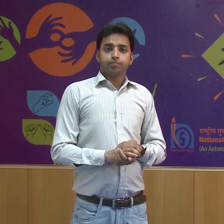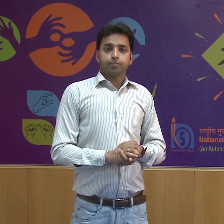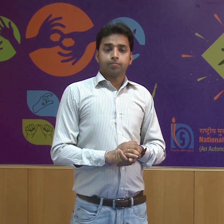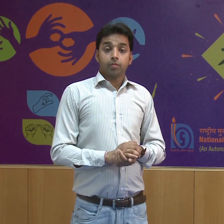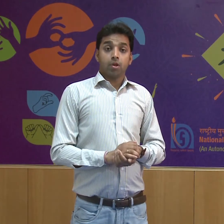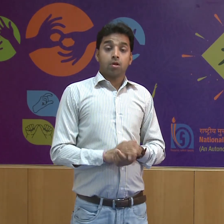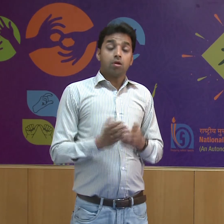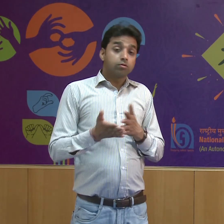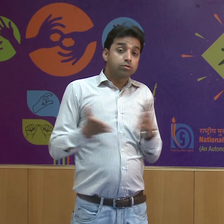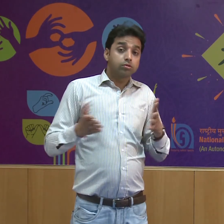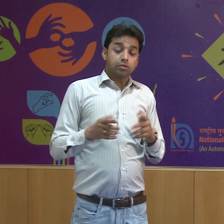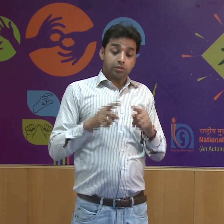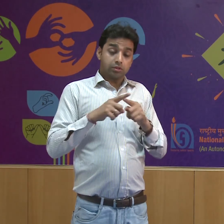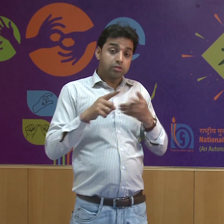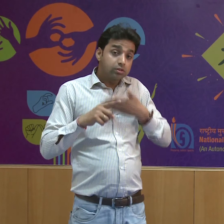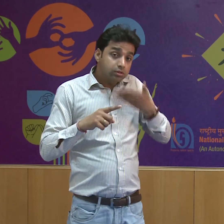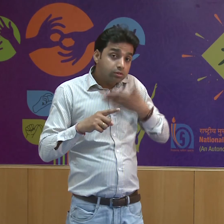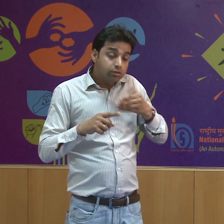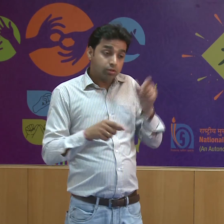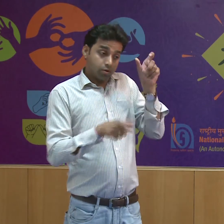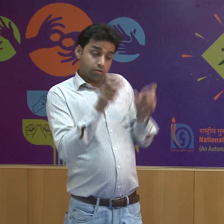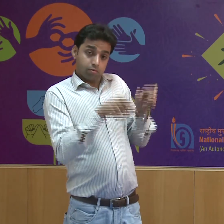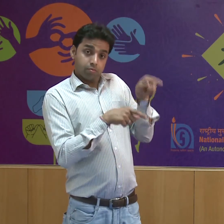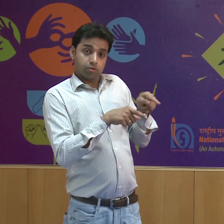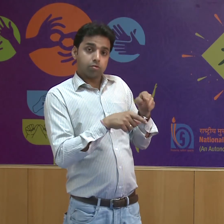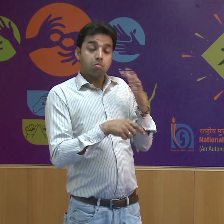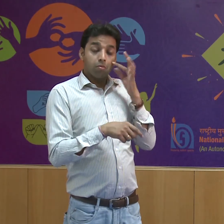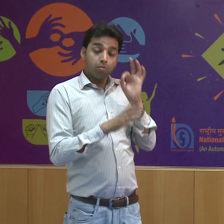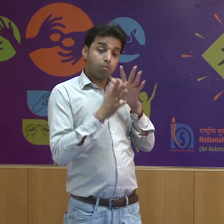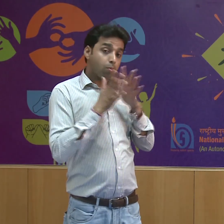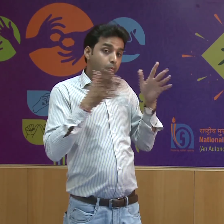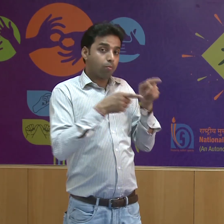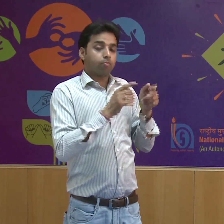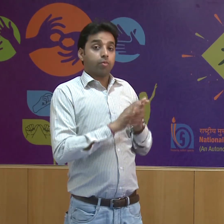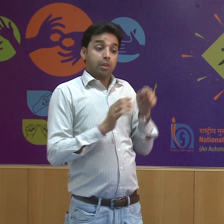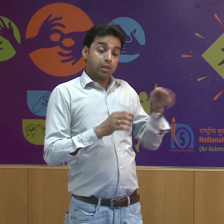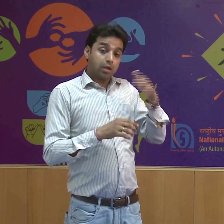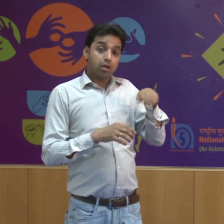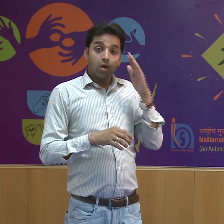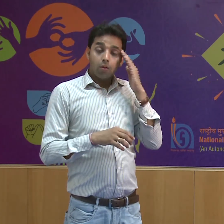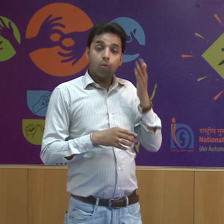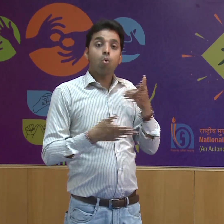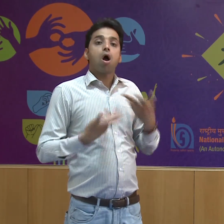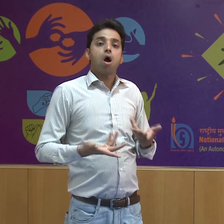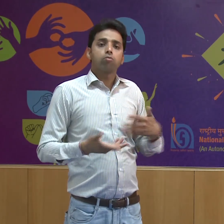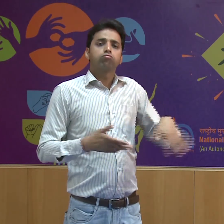Such trained people become very important because they know how to do business and